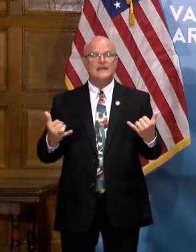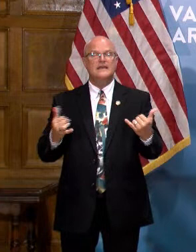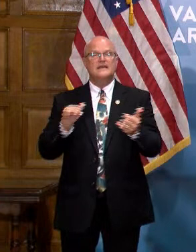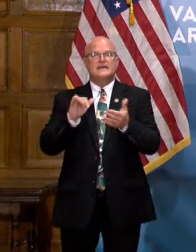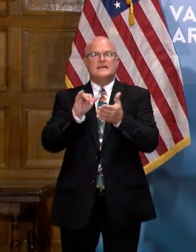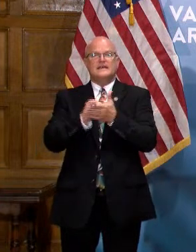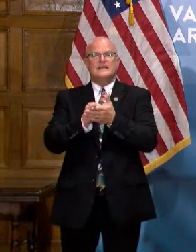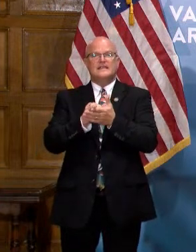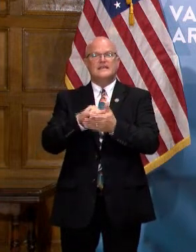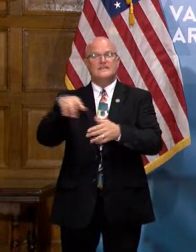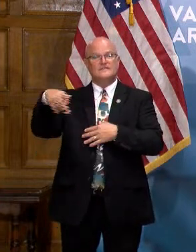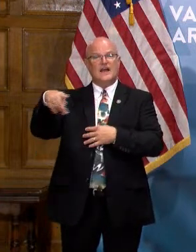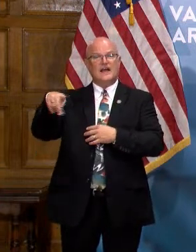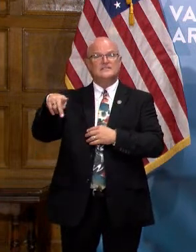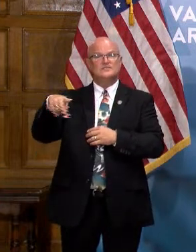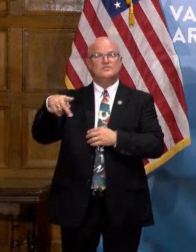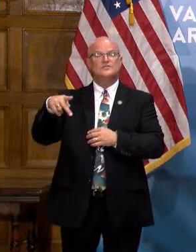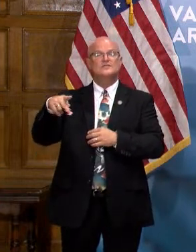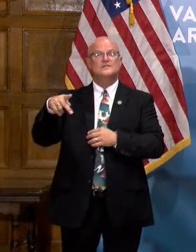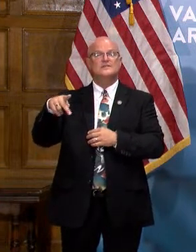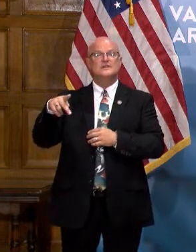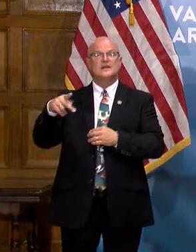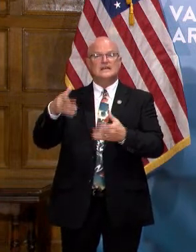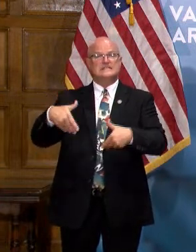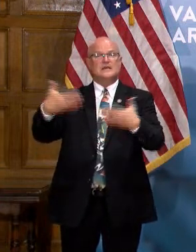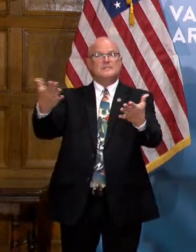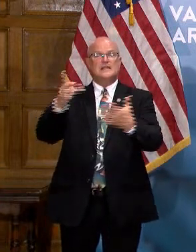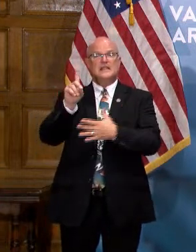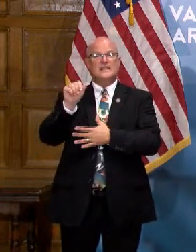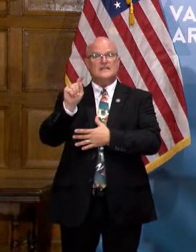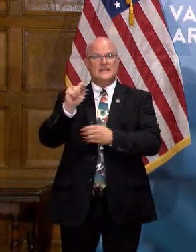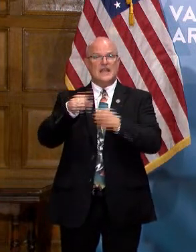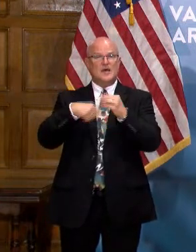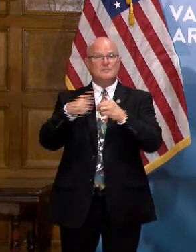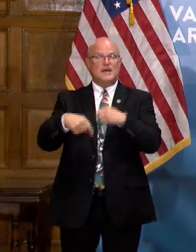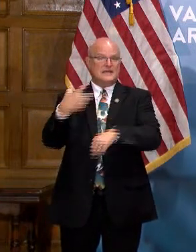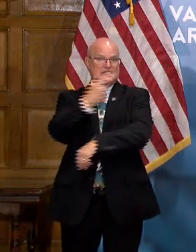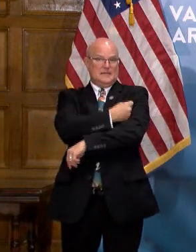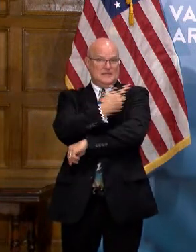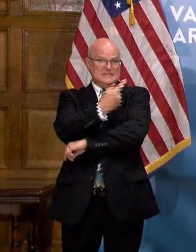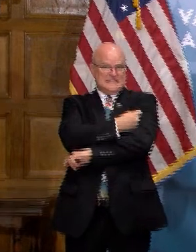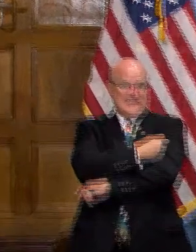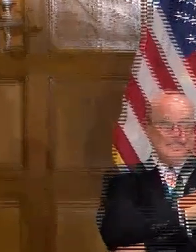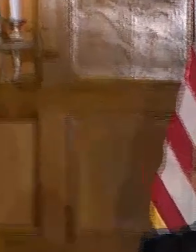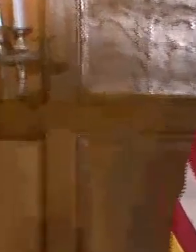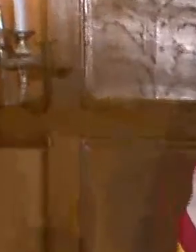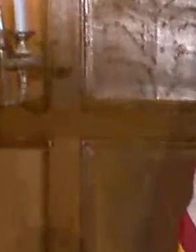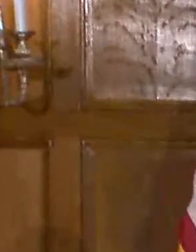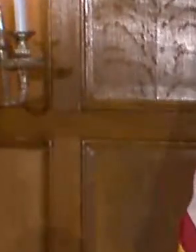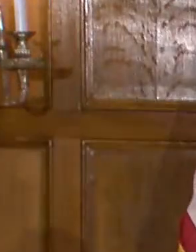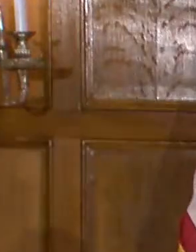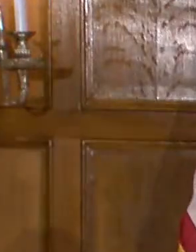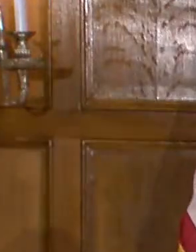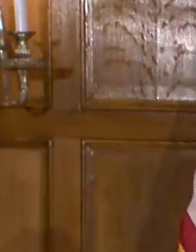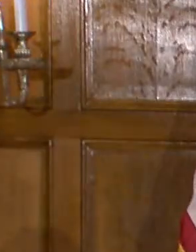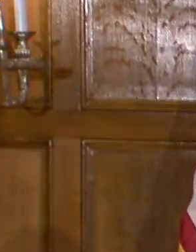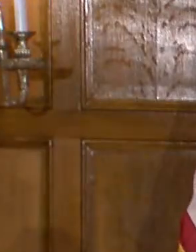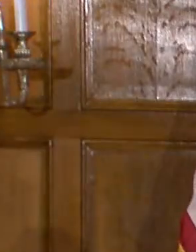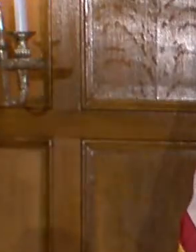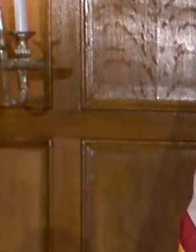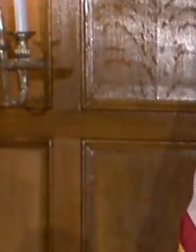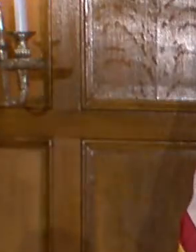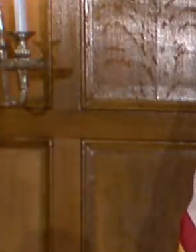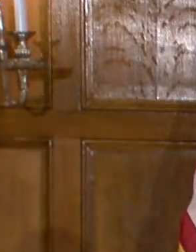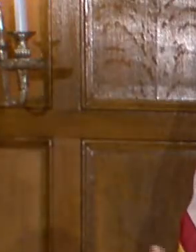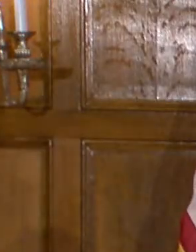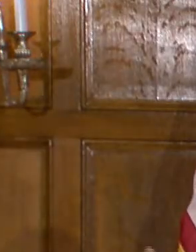the Pfizer submitted their data regarding immunizations in children ages 5